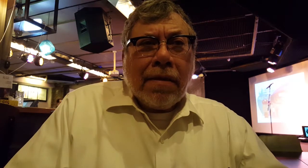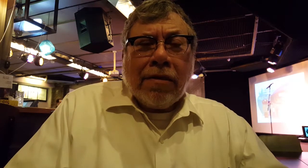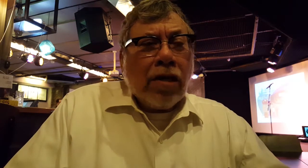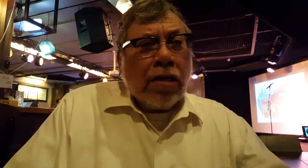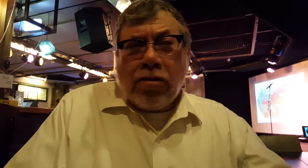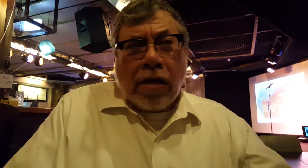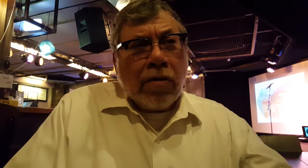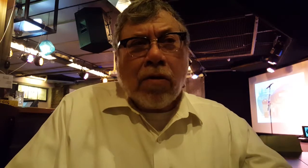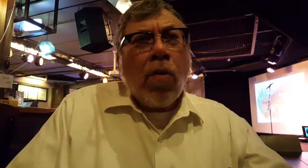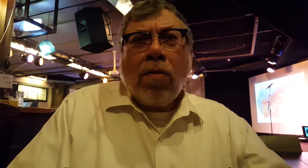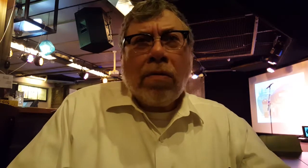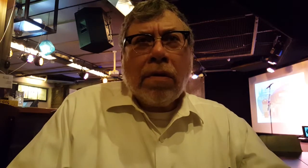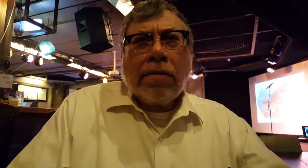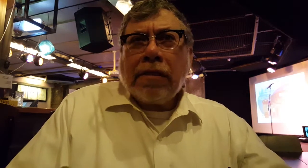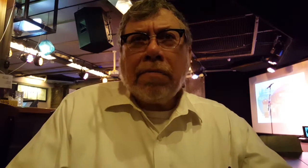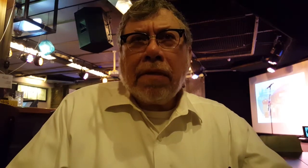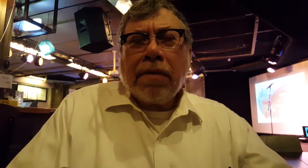And in general, in all disabilities,